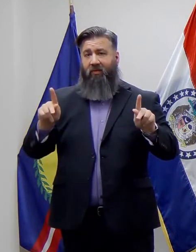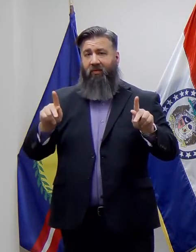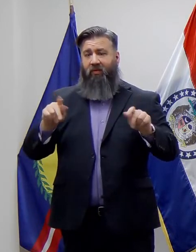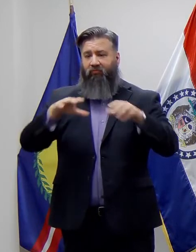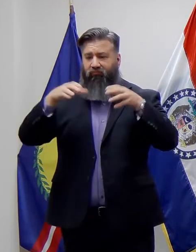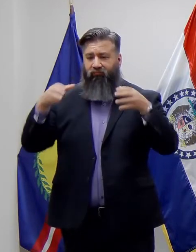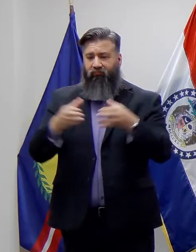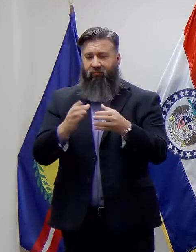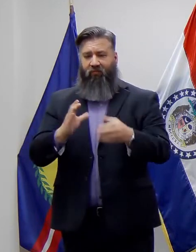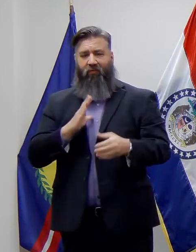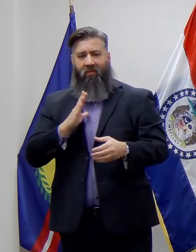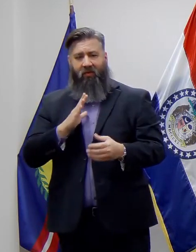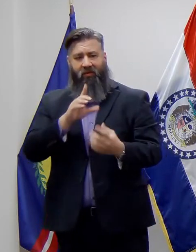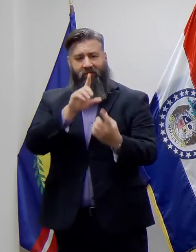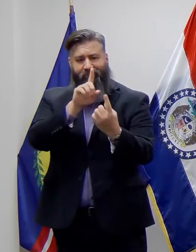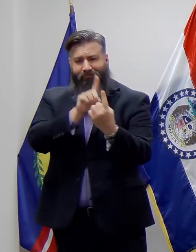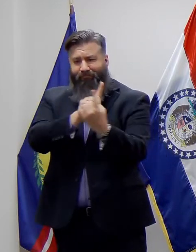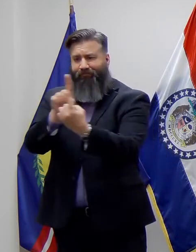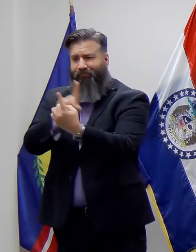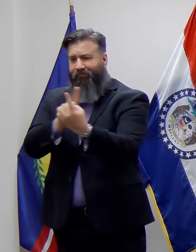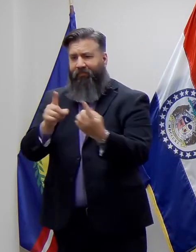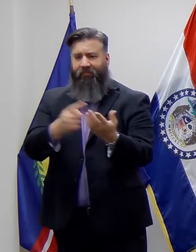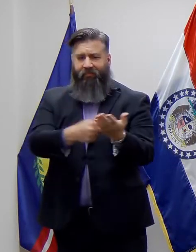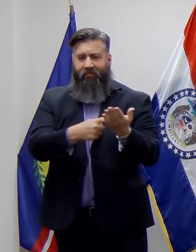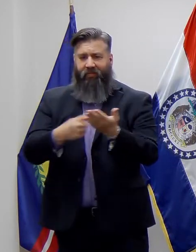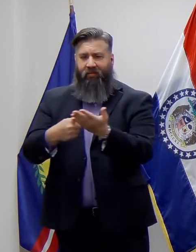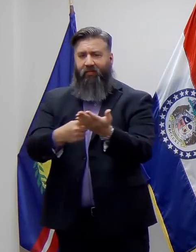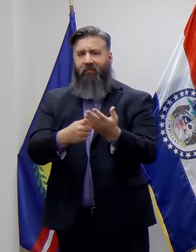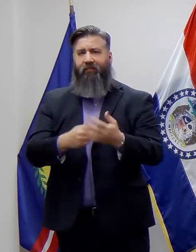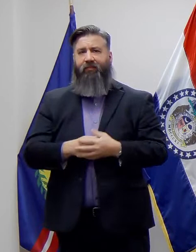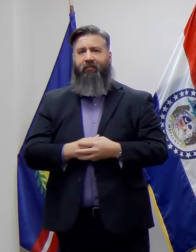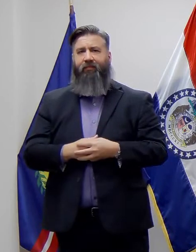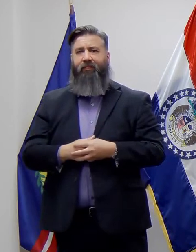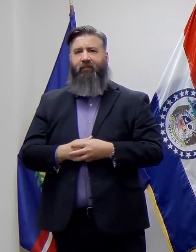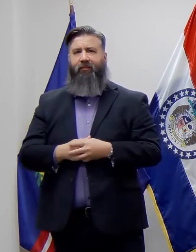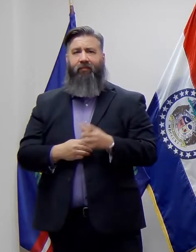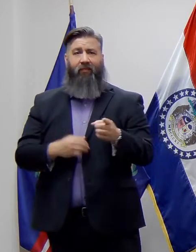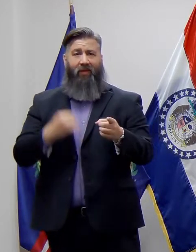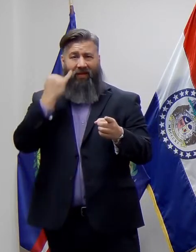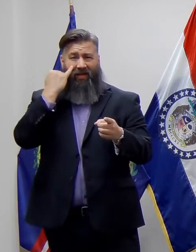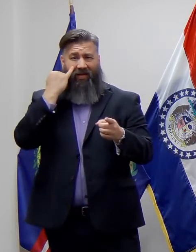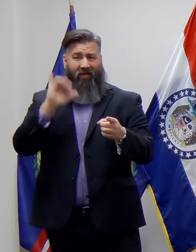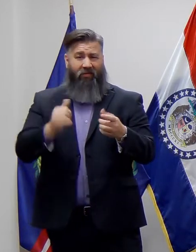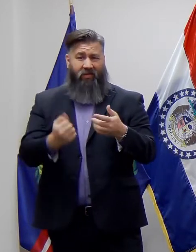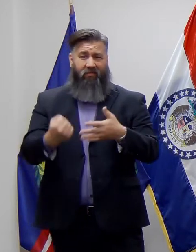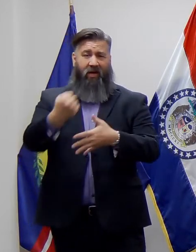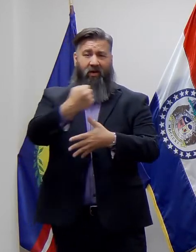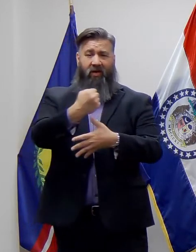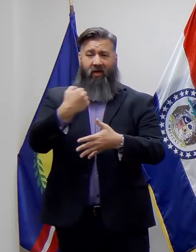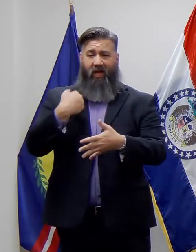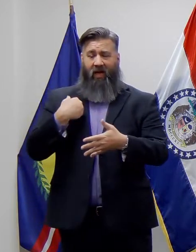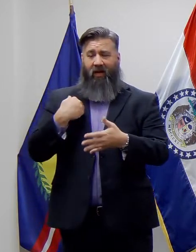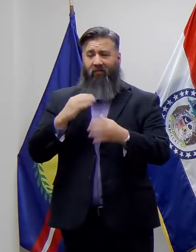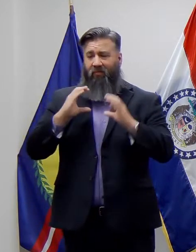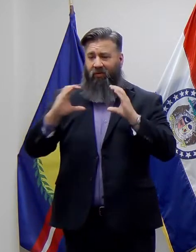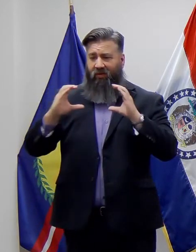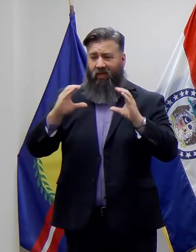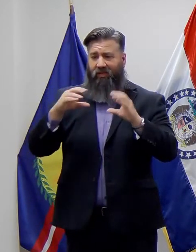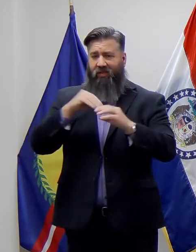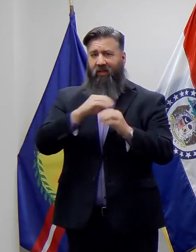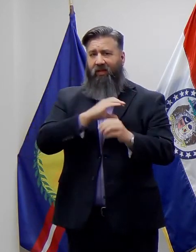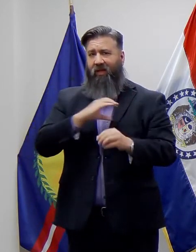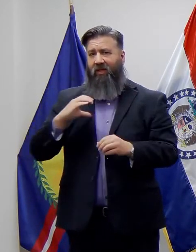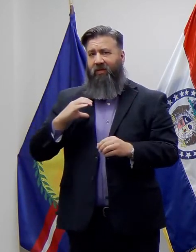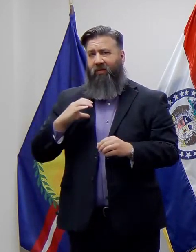formally, to meet in person, and to get everyone communicating again. But if it was a priority to have this communication in this